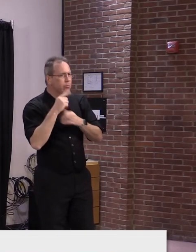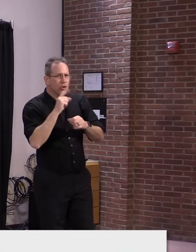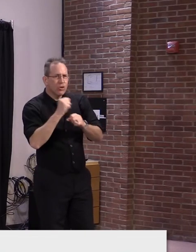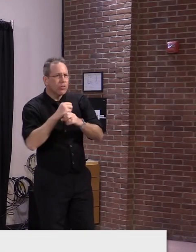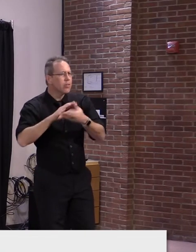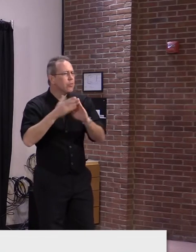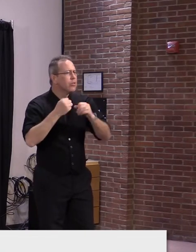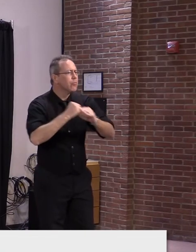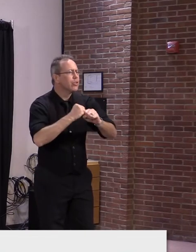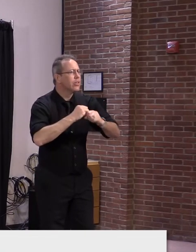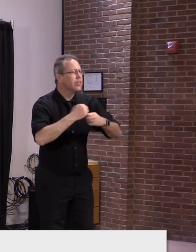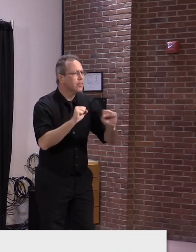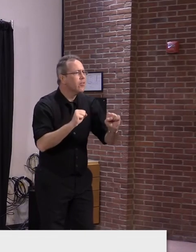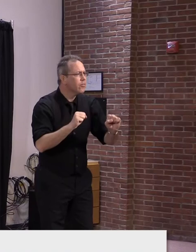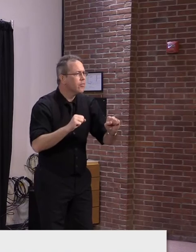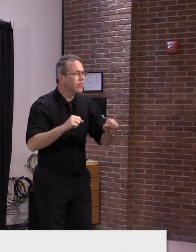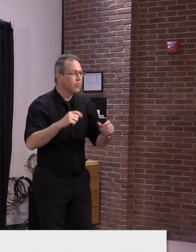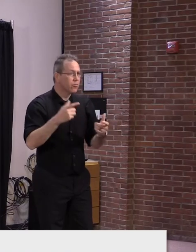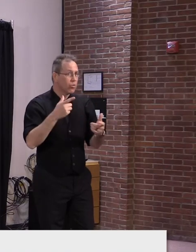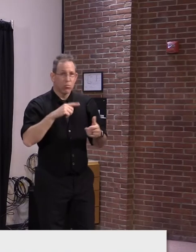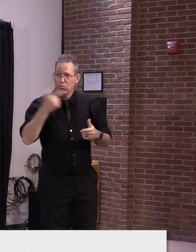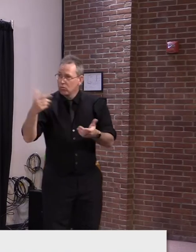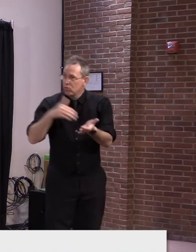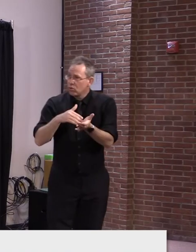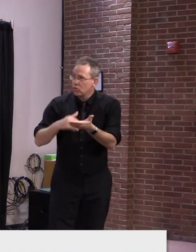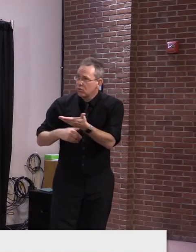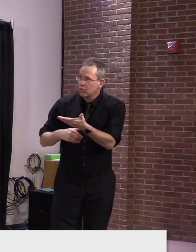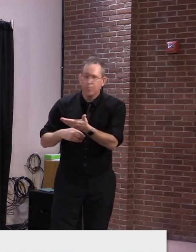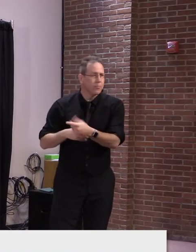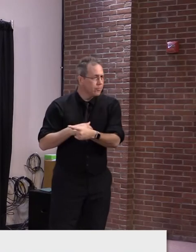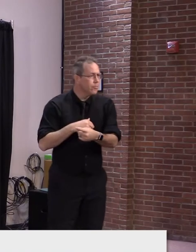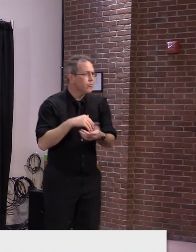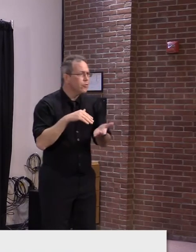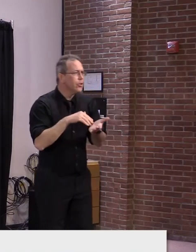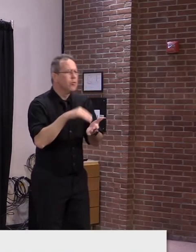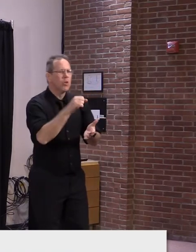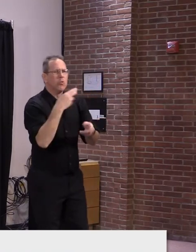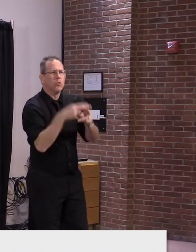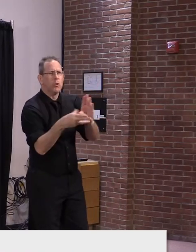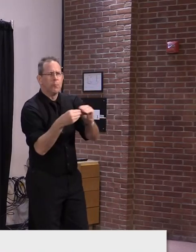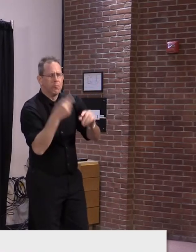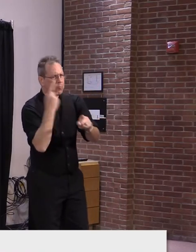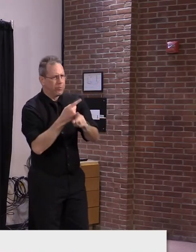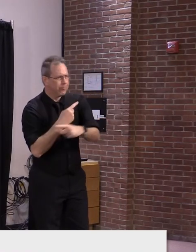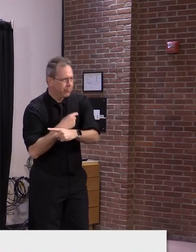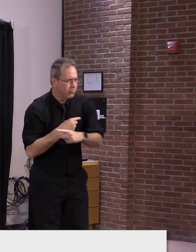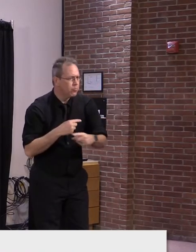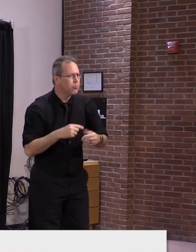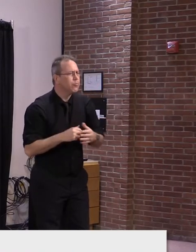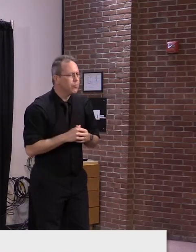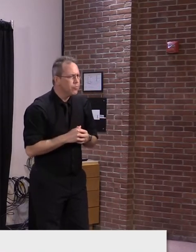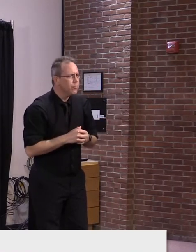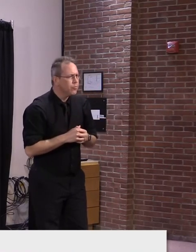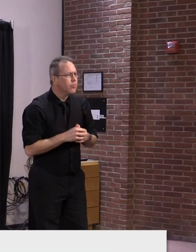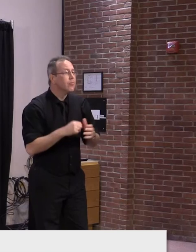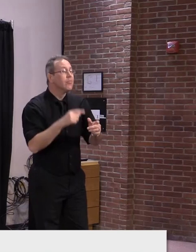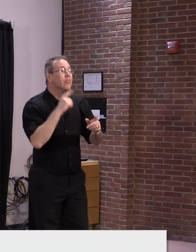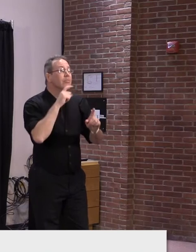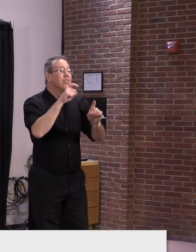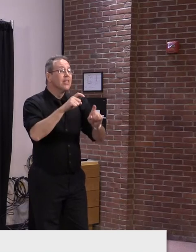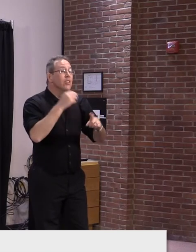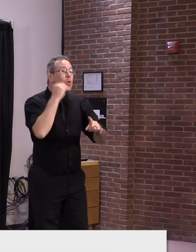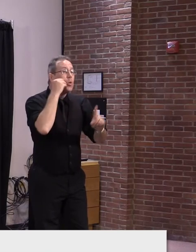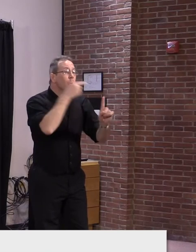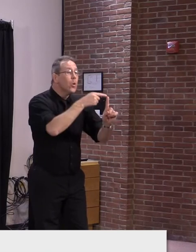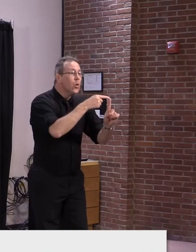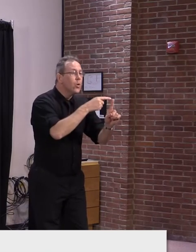Levine? And just one quick piggyback to that is the test at home program is